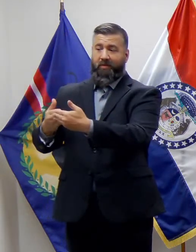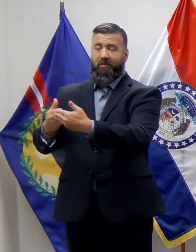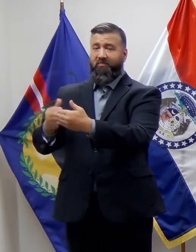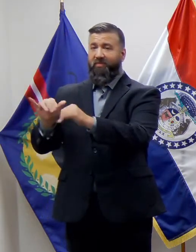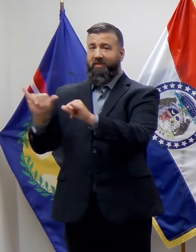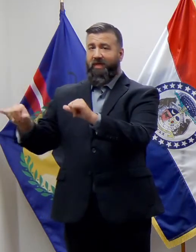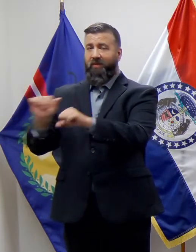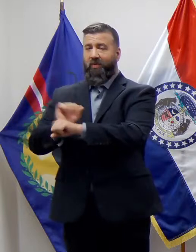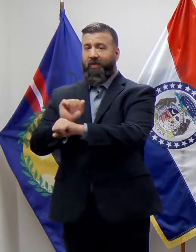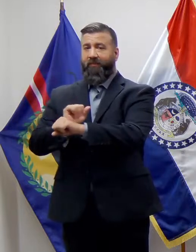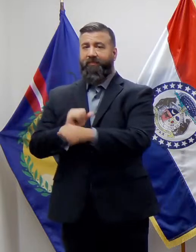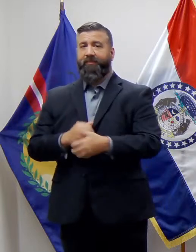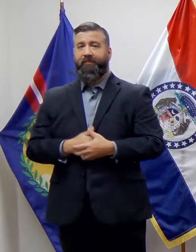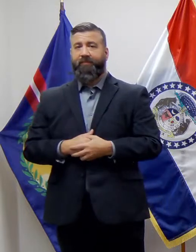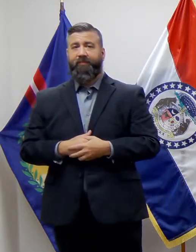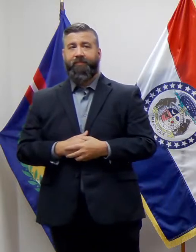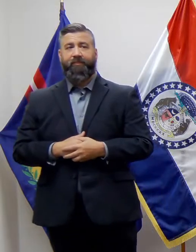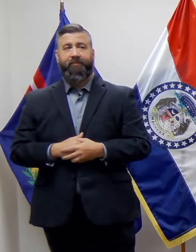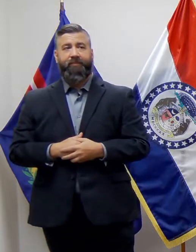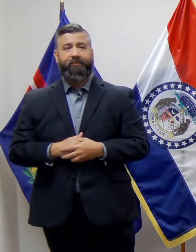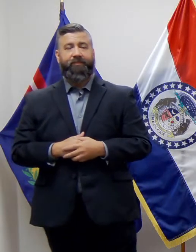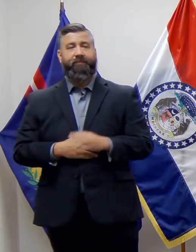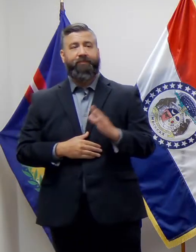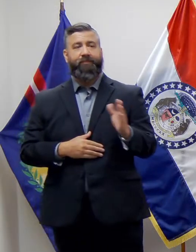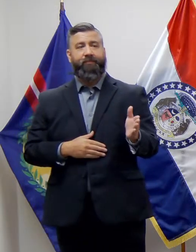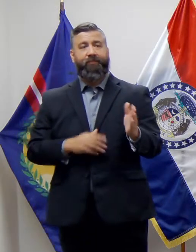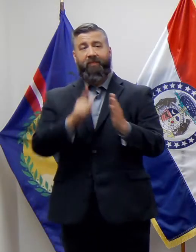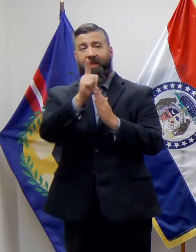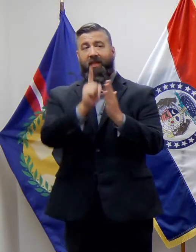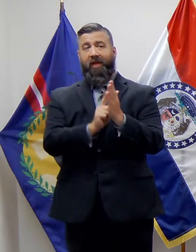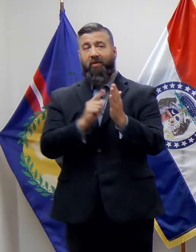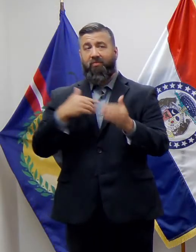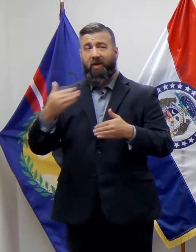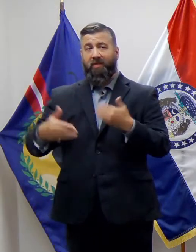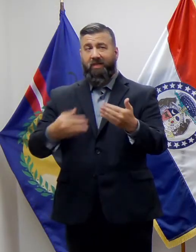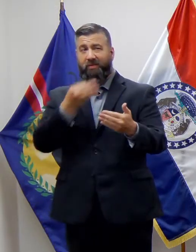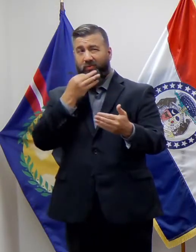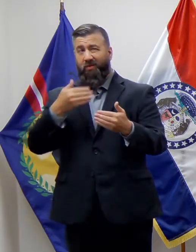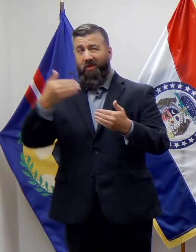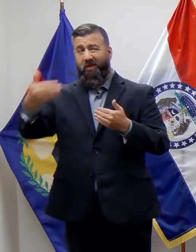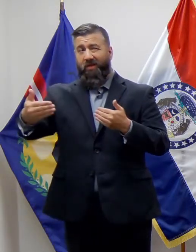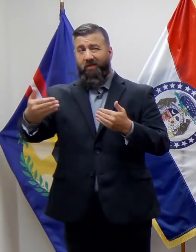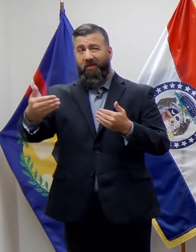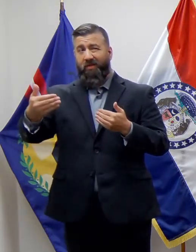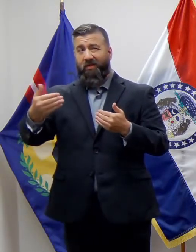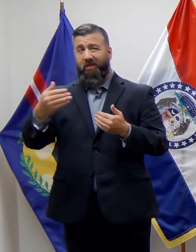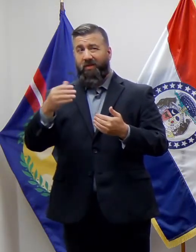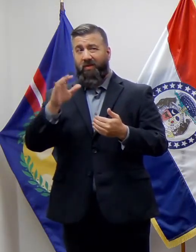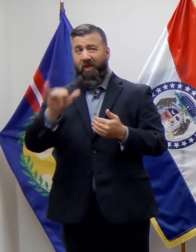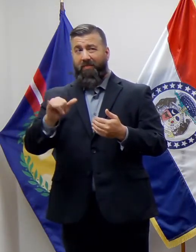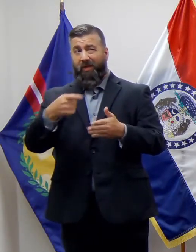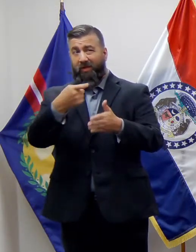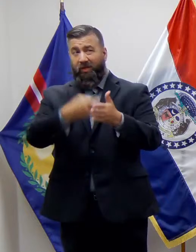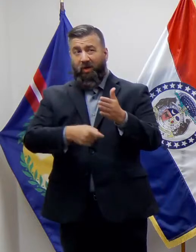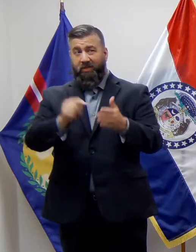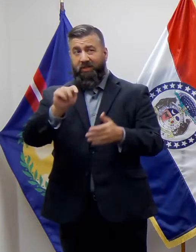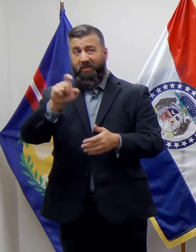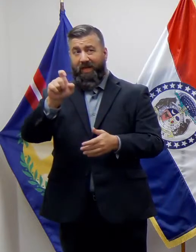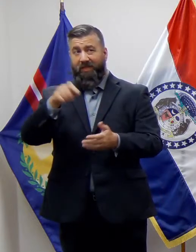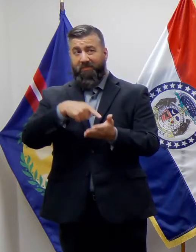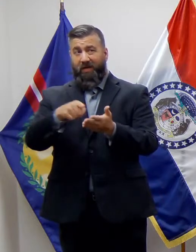jobs. This legal process that lies ahead here, maybe in Kansas City, you said, will that be costing